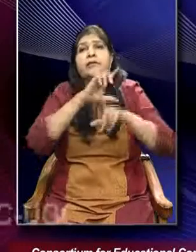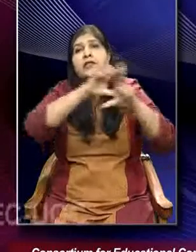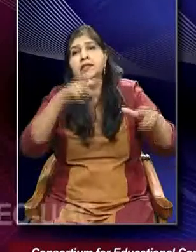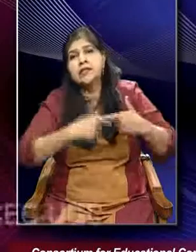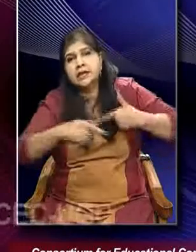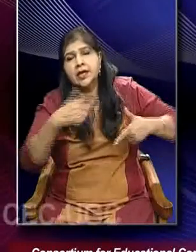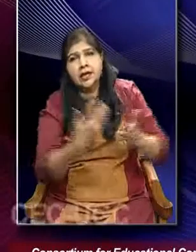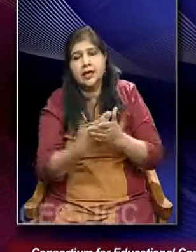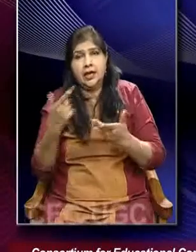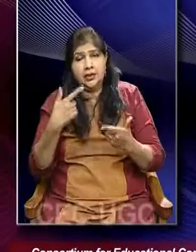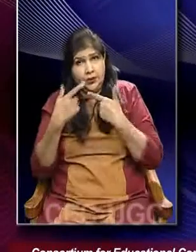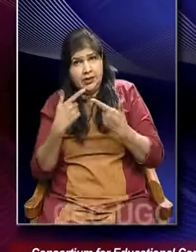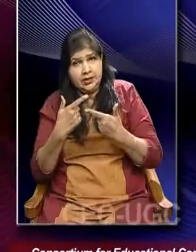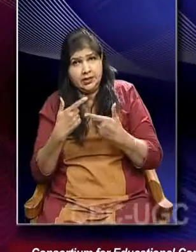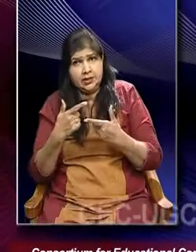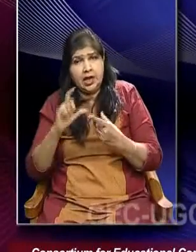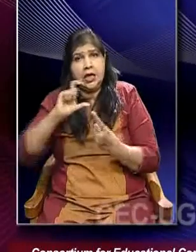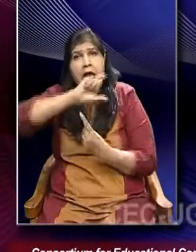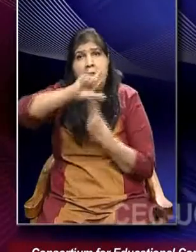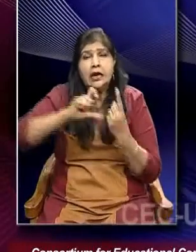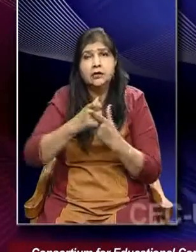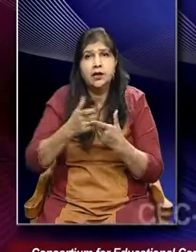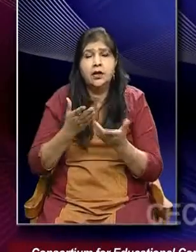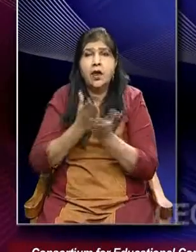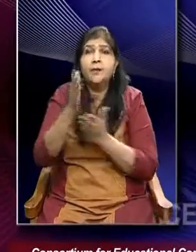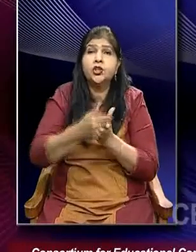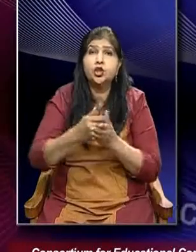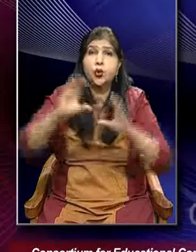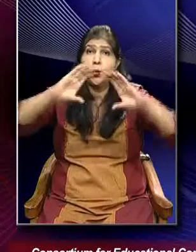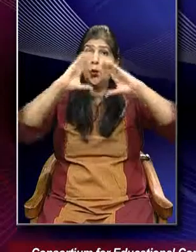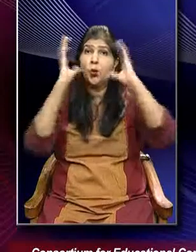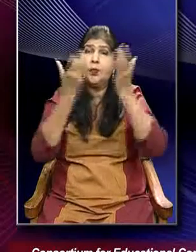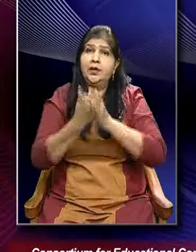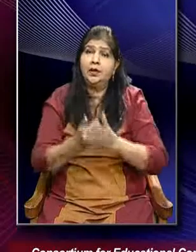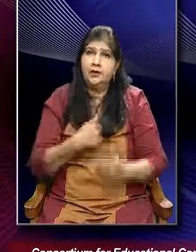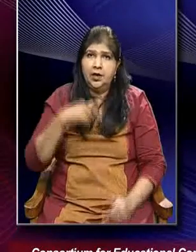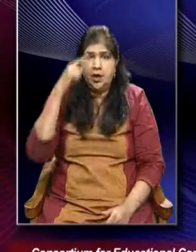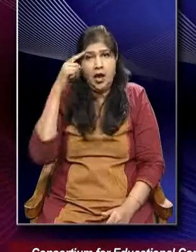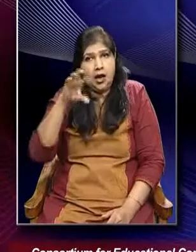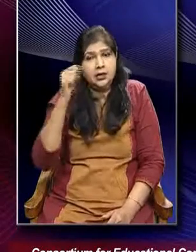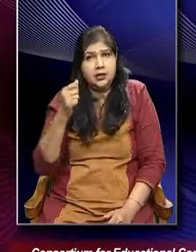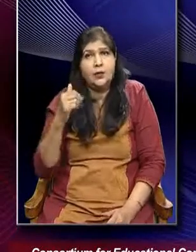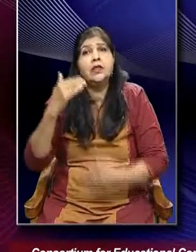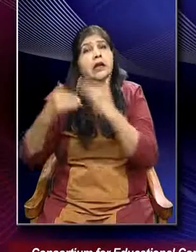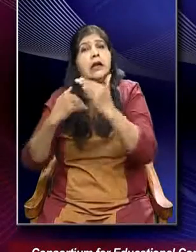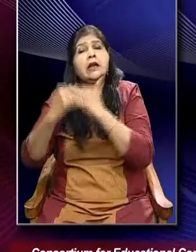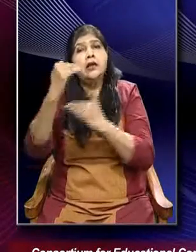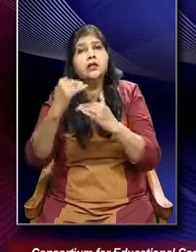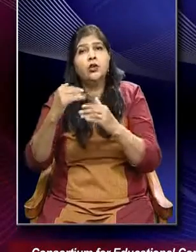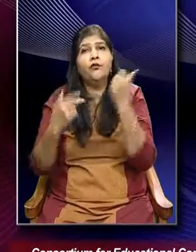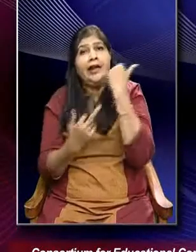we discuss cultural dimension of globalization, one understands that with the rise of